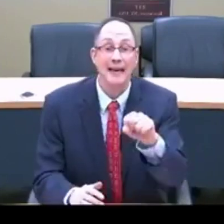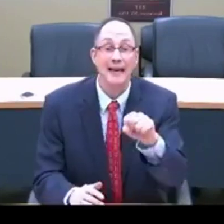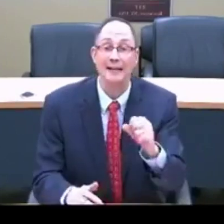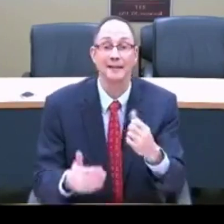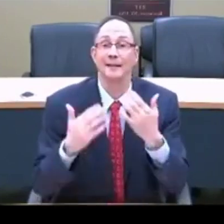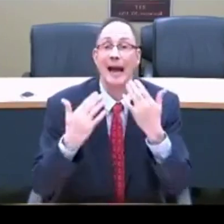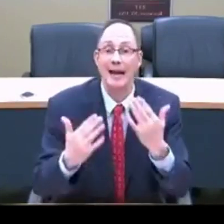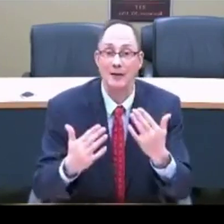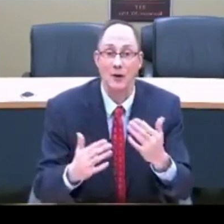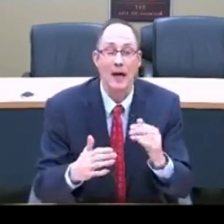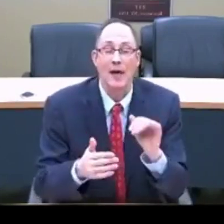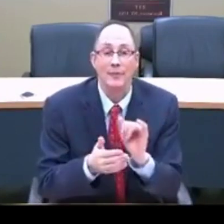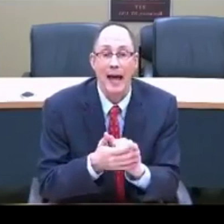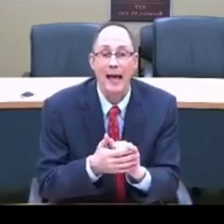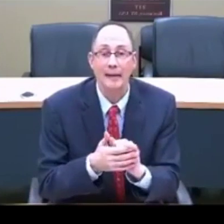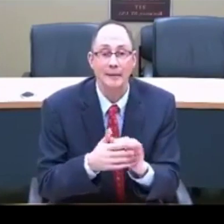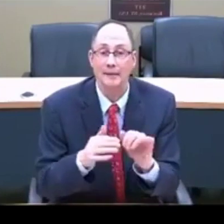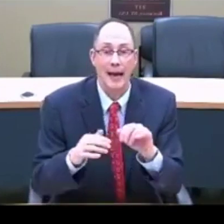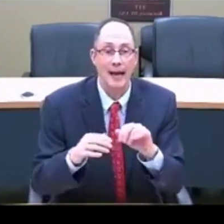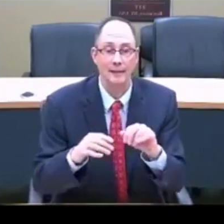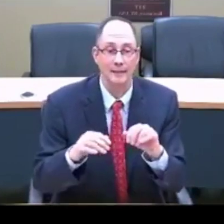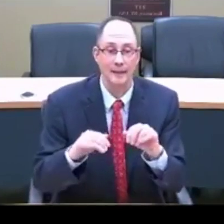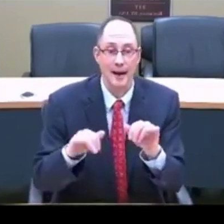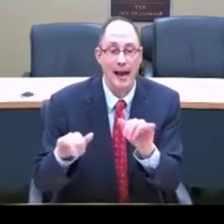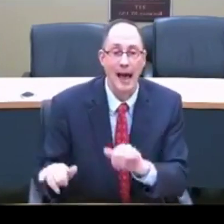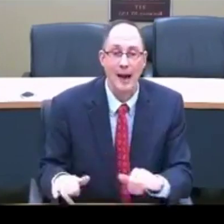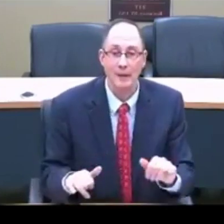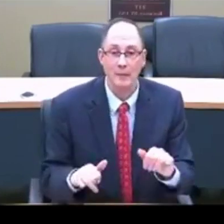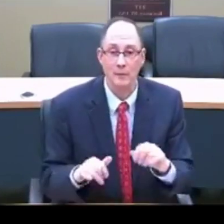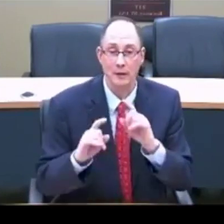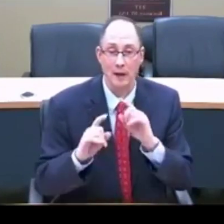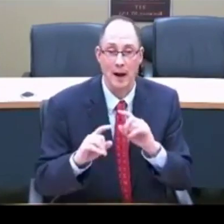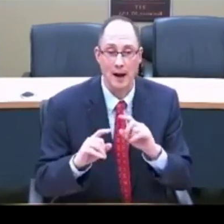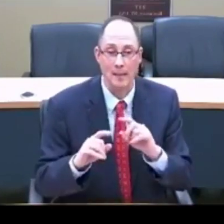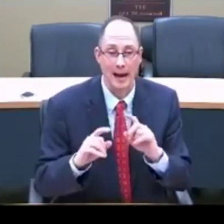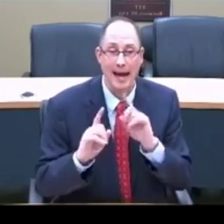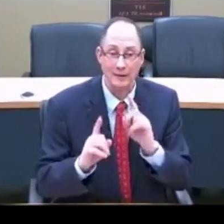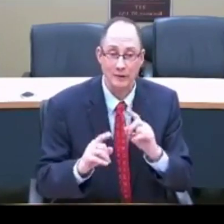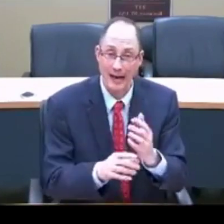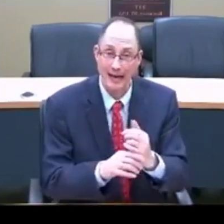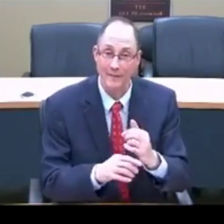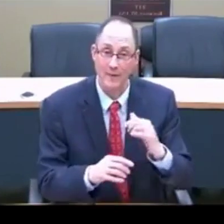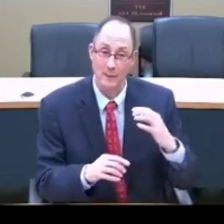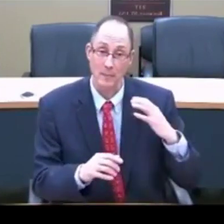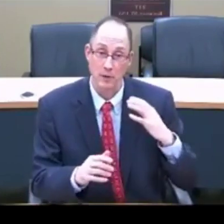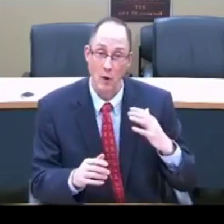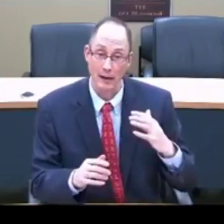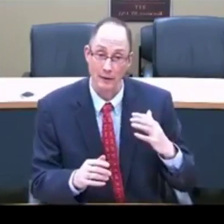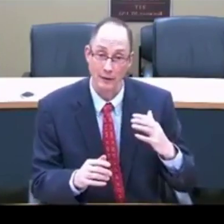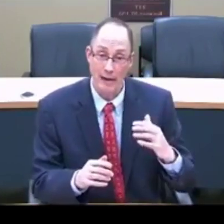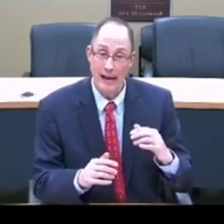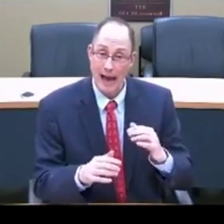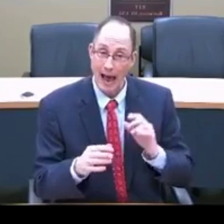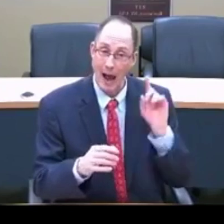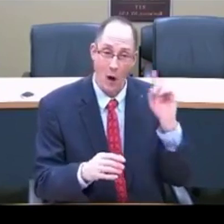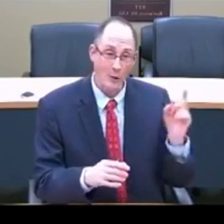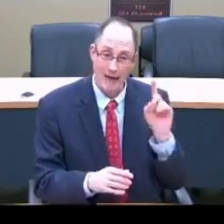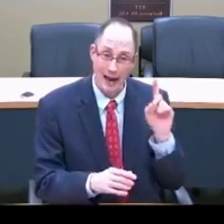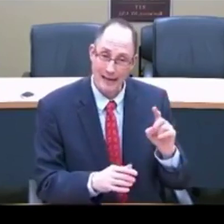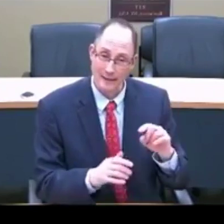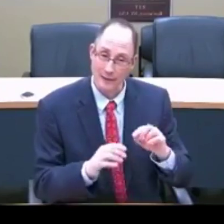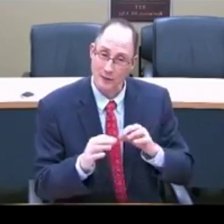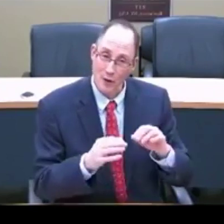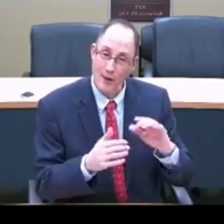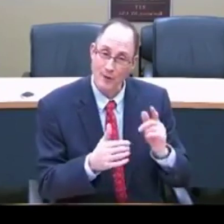Yes. Thank you. That is the common answer that I get from the employers. I always